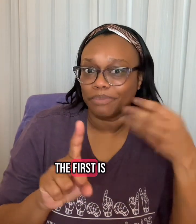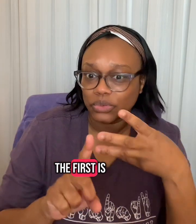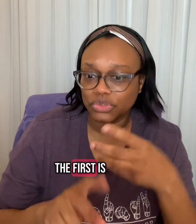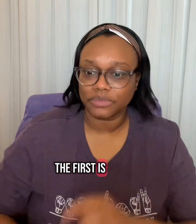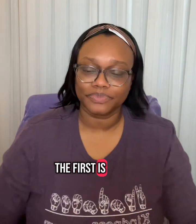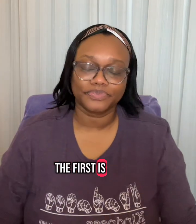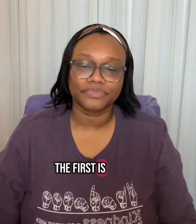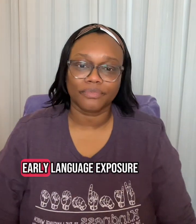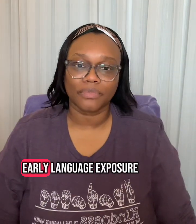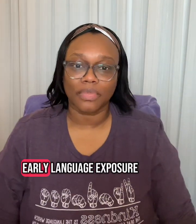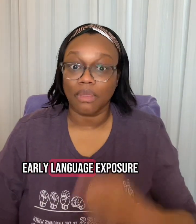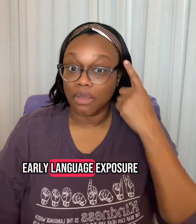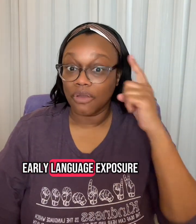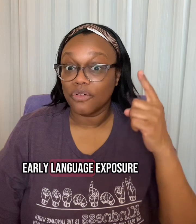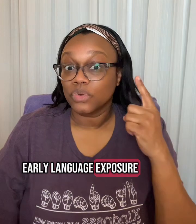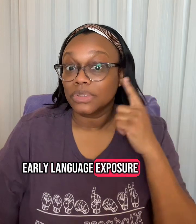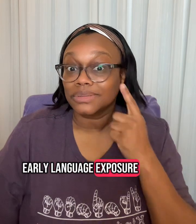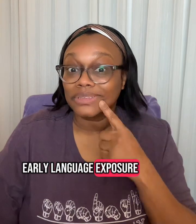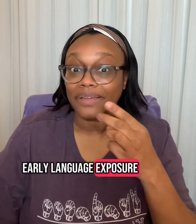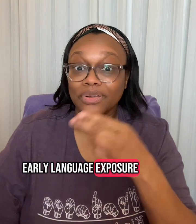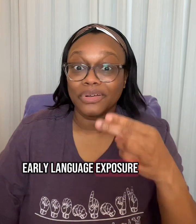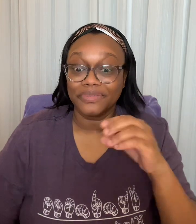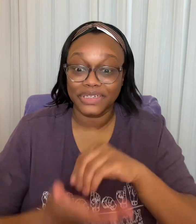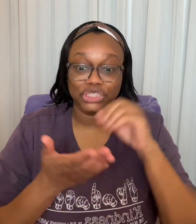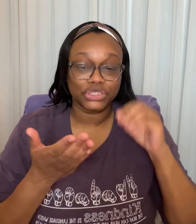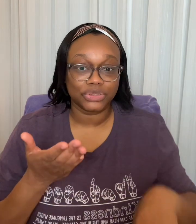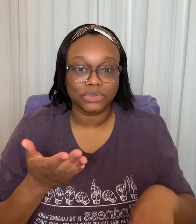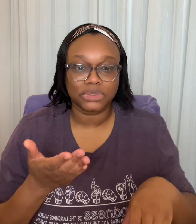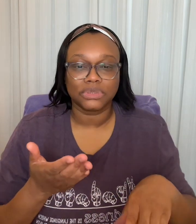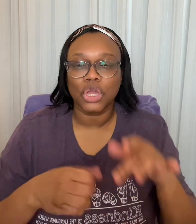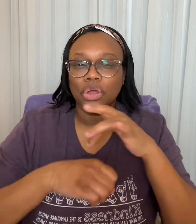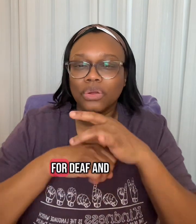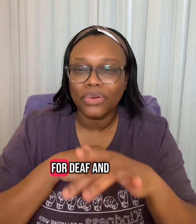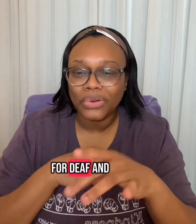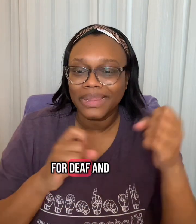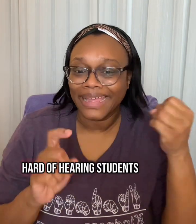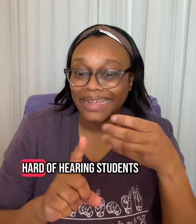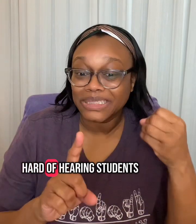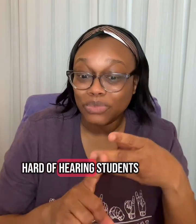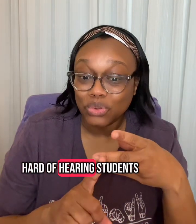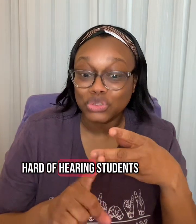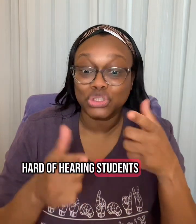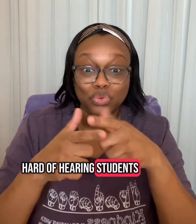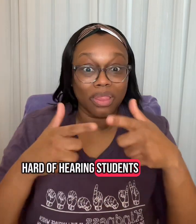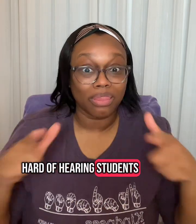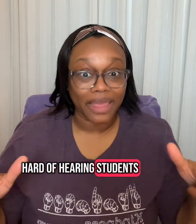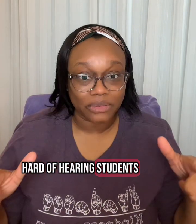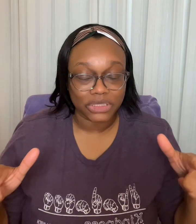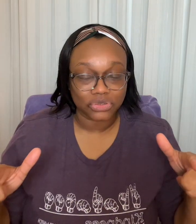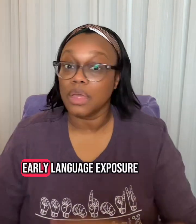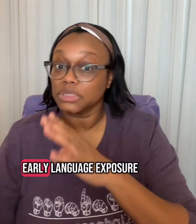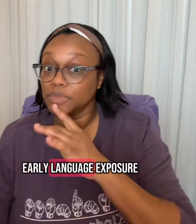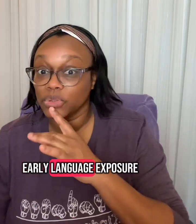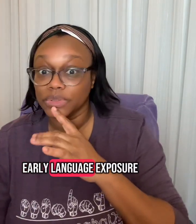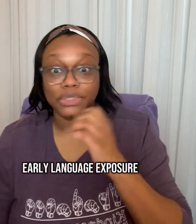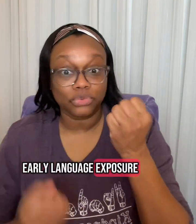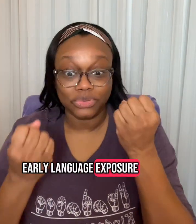first is early language exposure. For deaf and hard of hearing students, early language